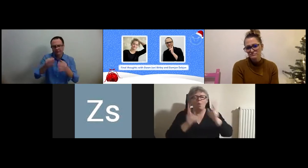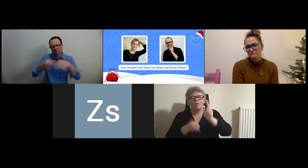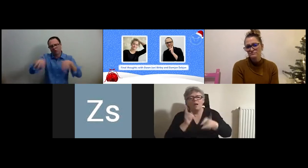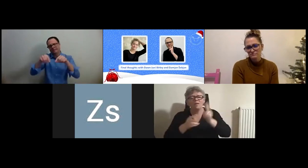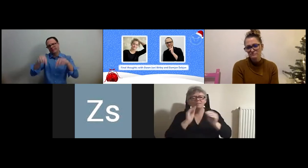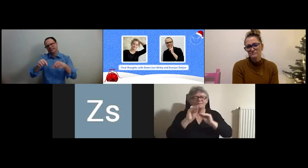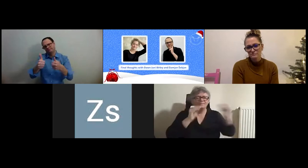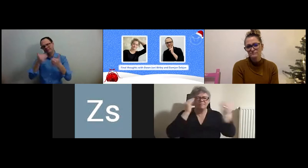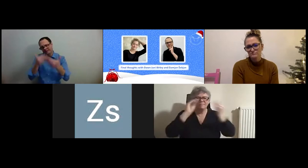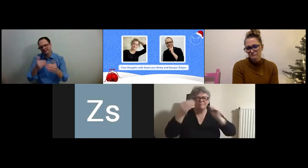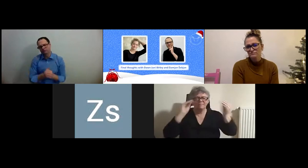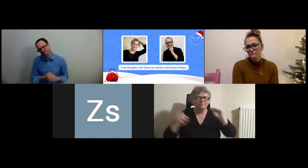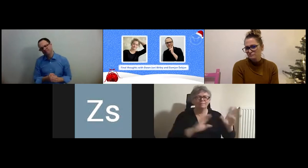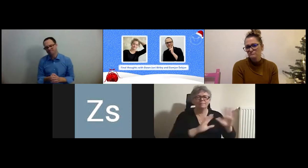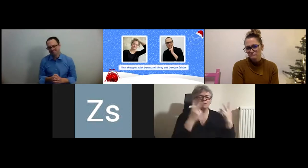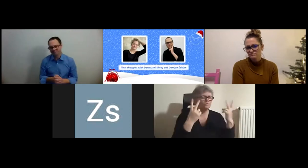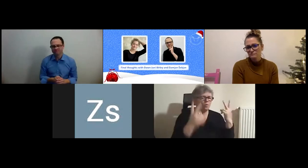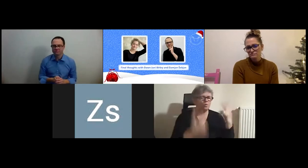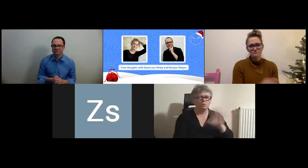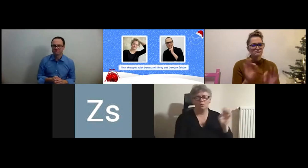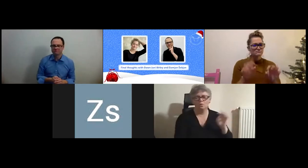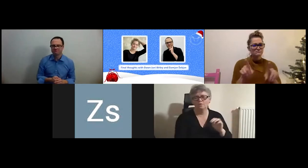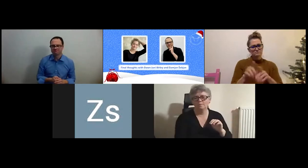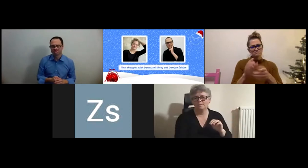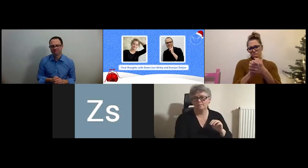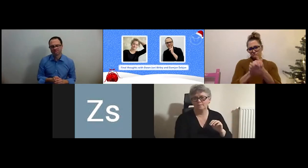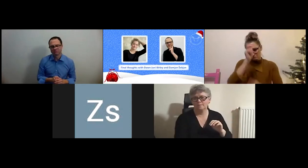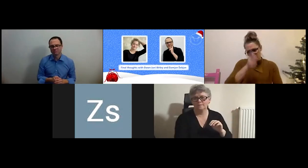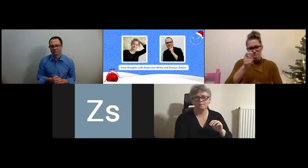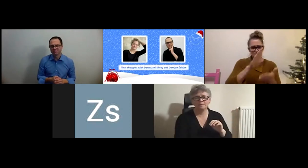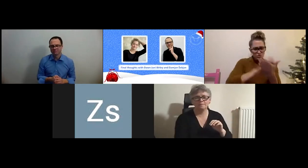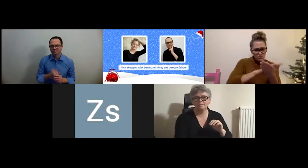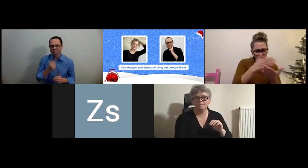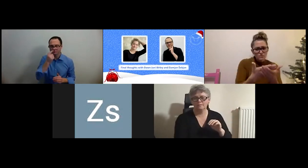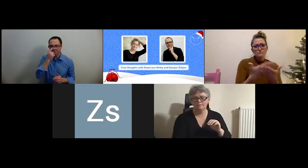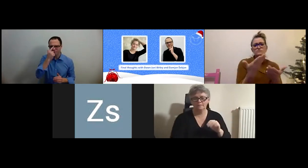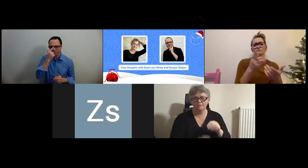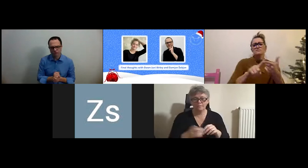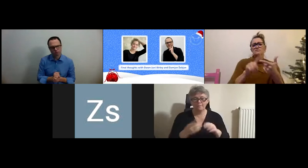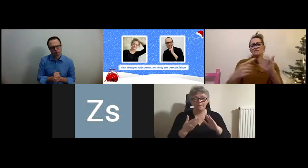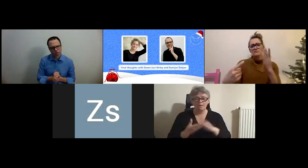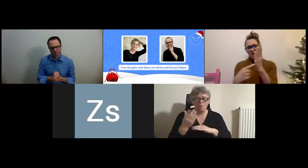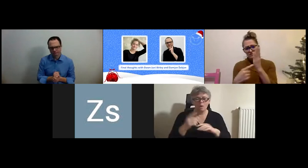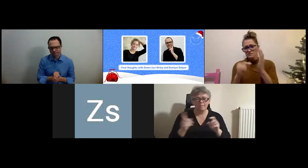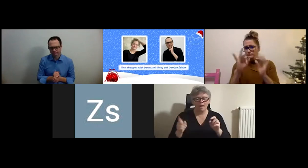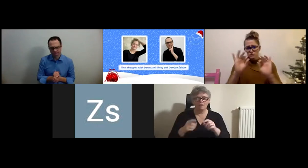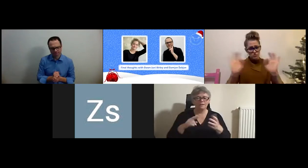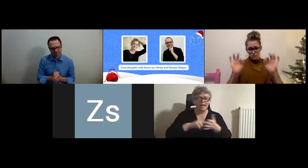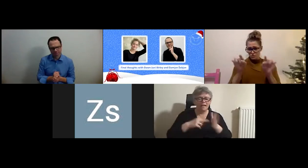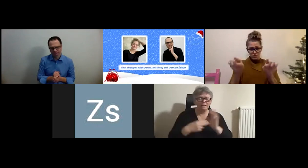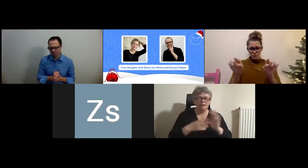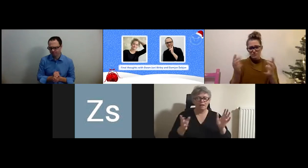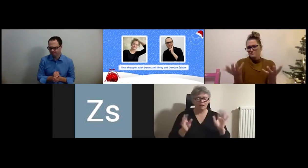daily contacts, and that's been very important throughout the process as well.